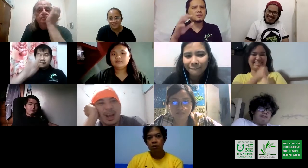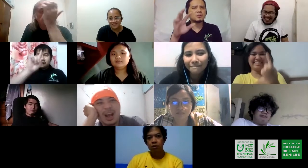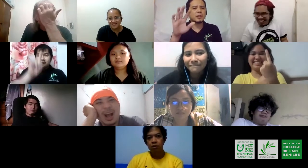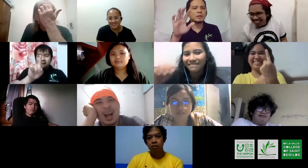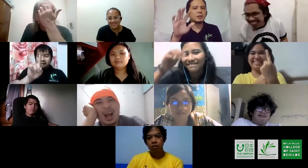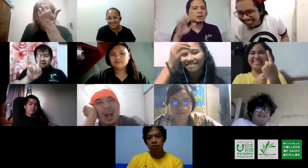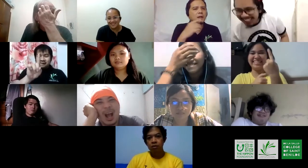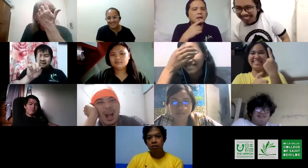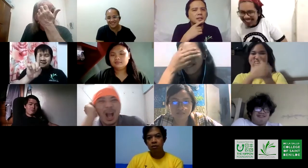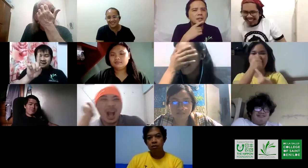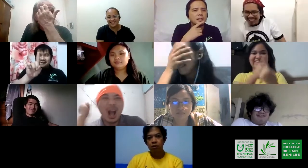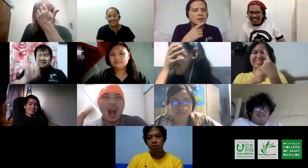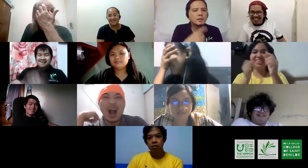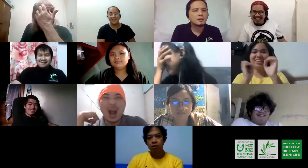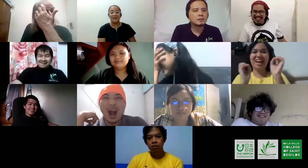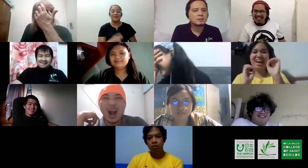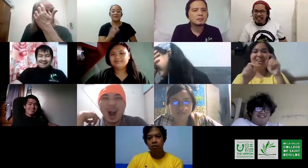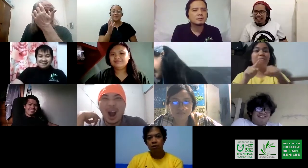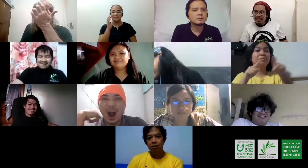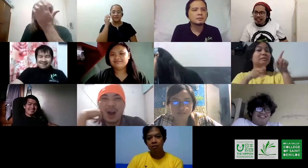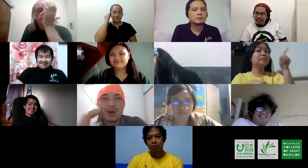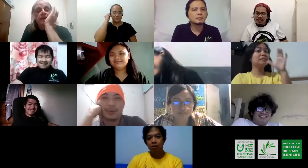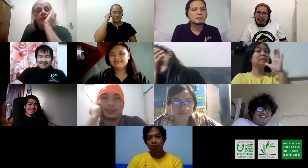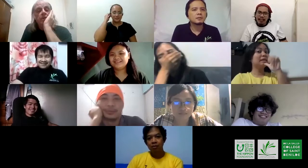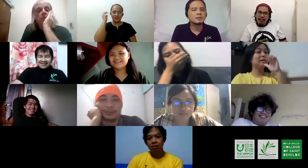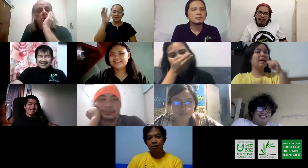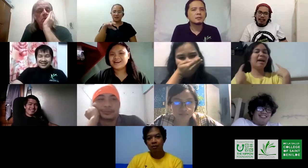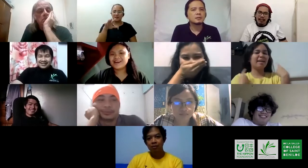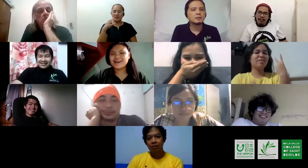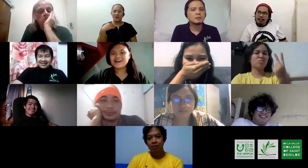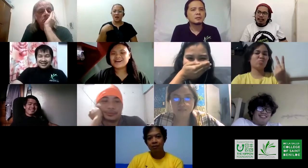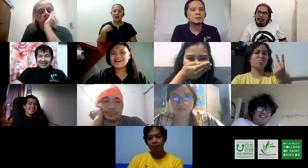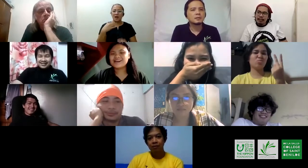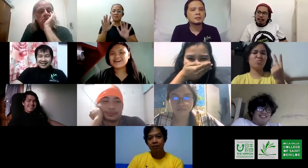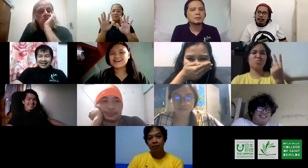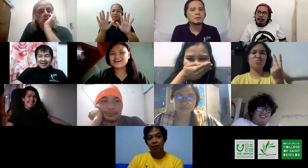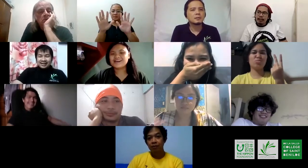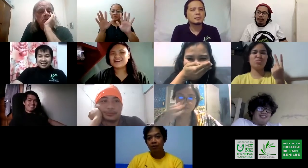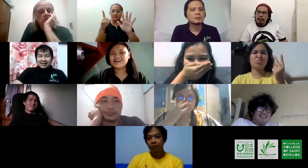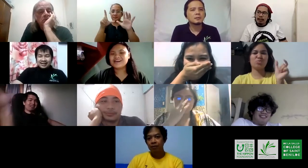Well, sorry, I didn't get how that. would you ask what day?